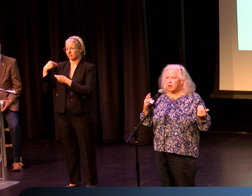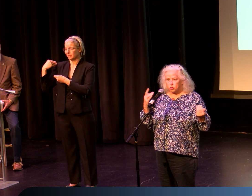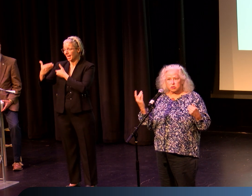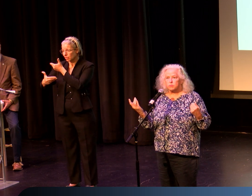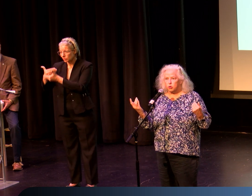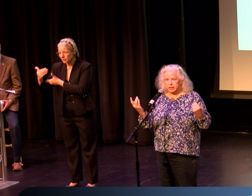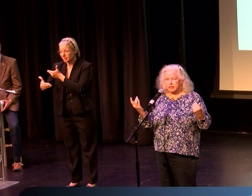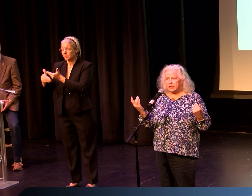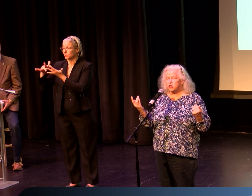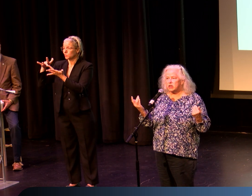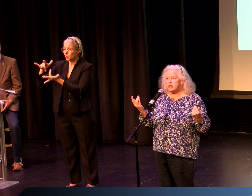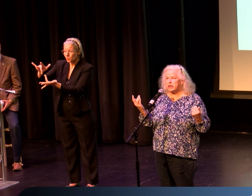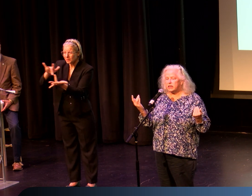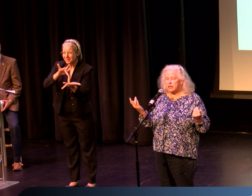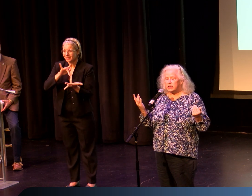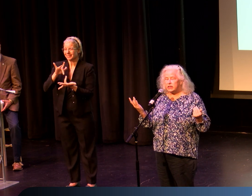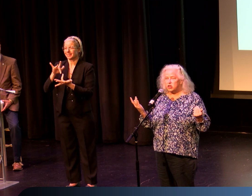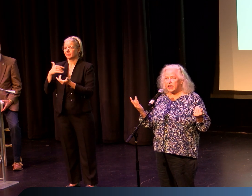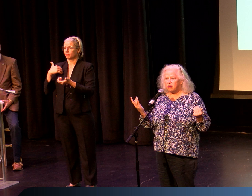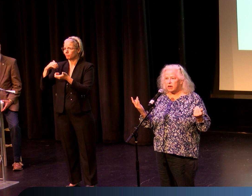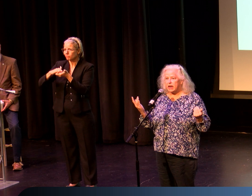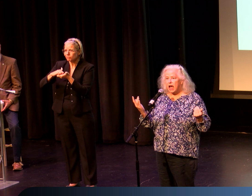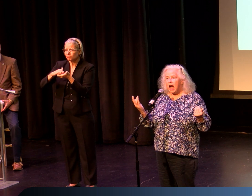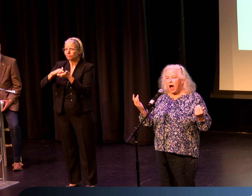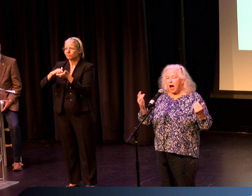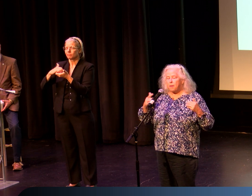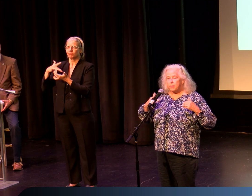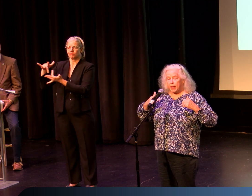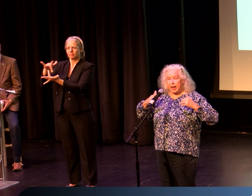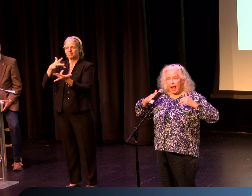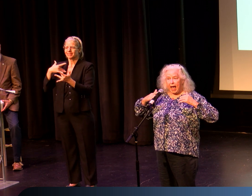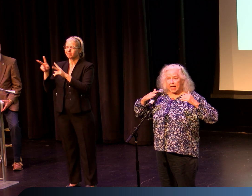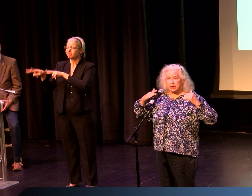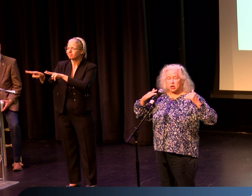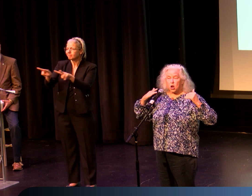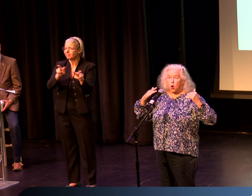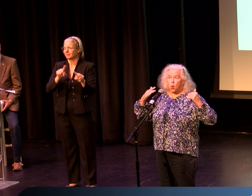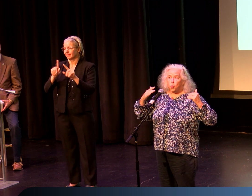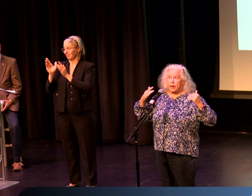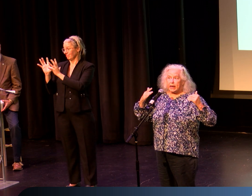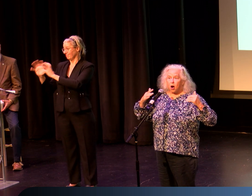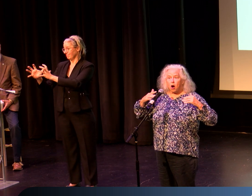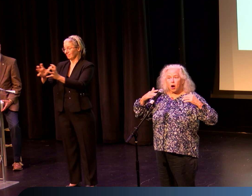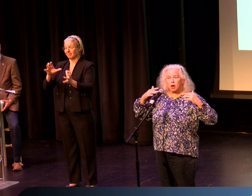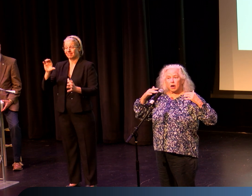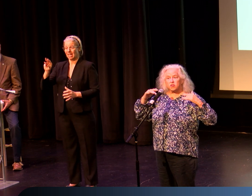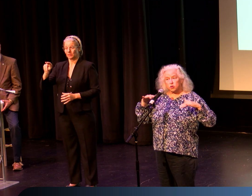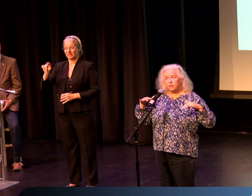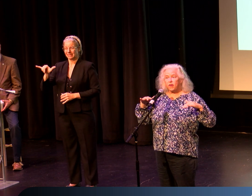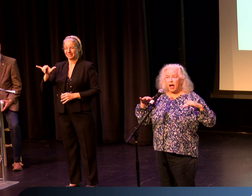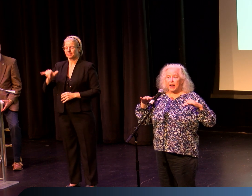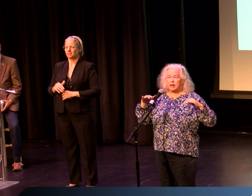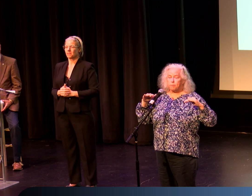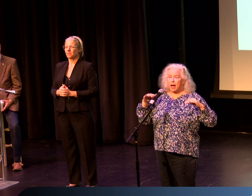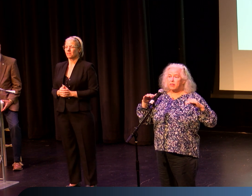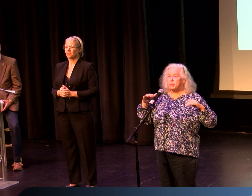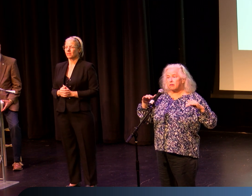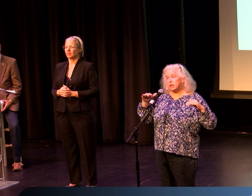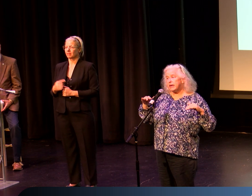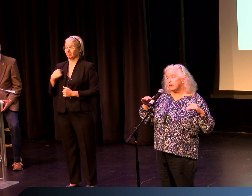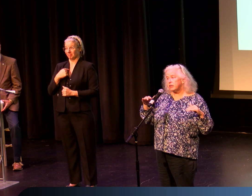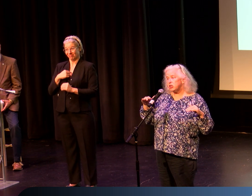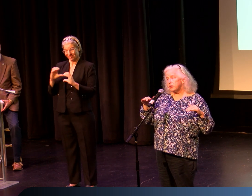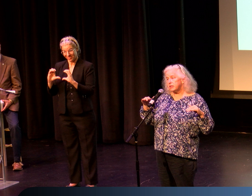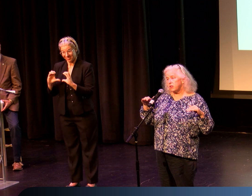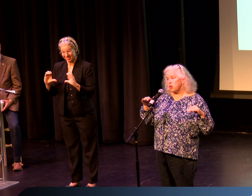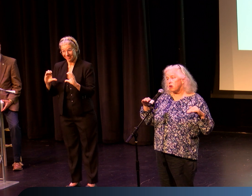our tourism organization in each county. And we are certified by the